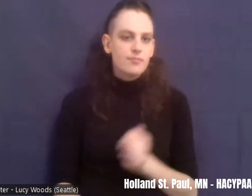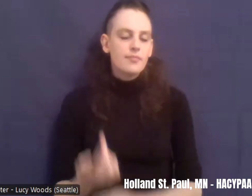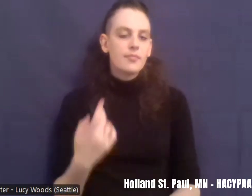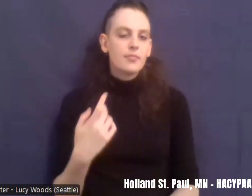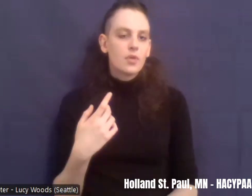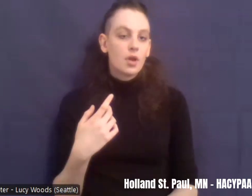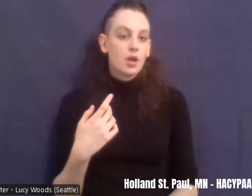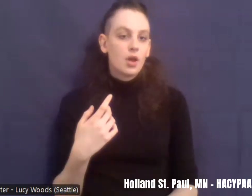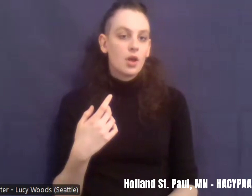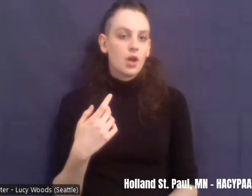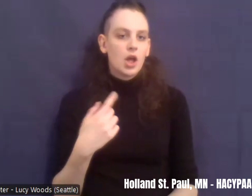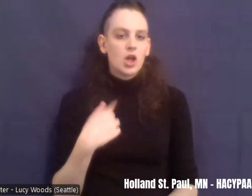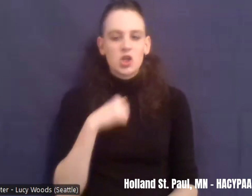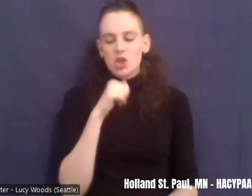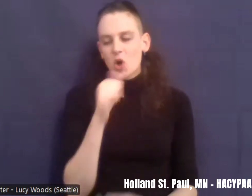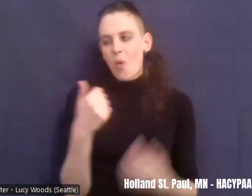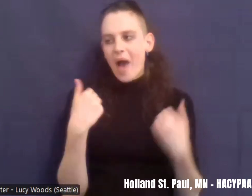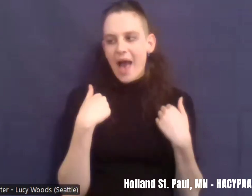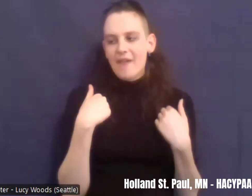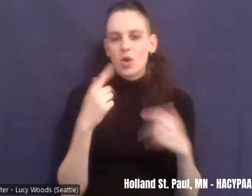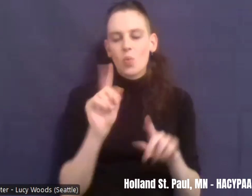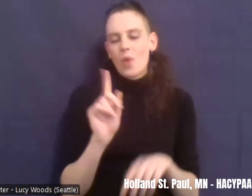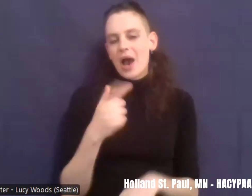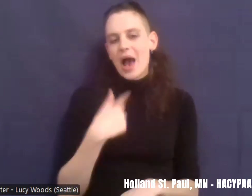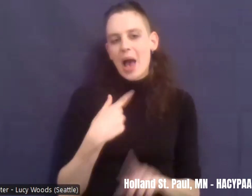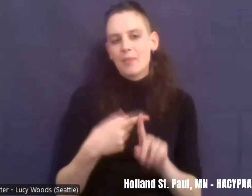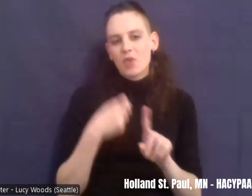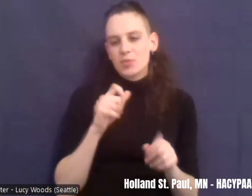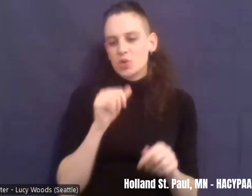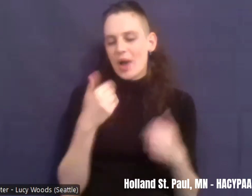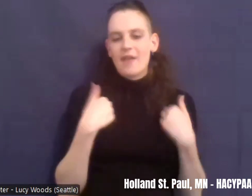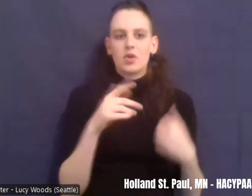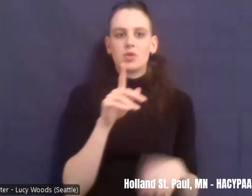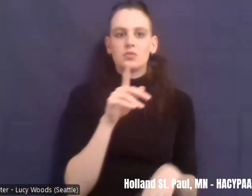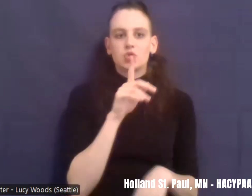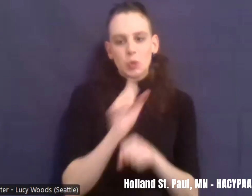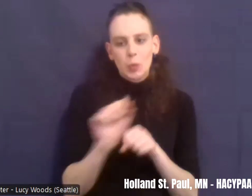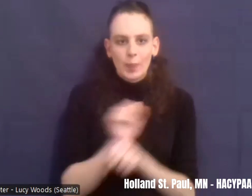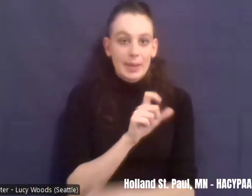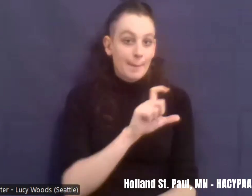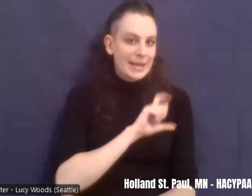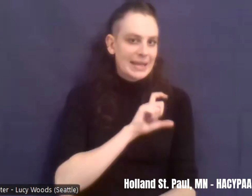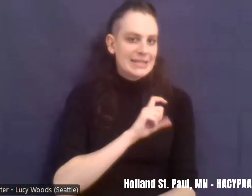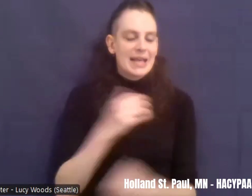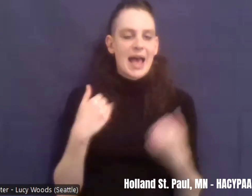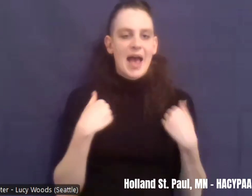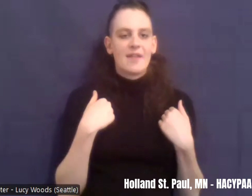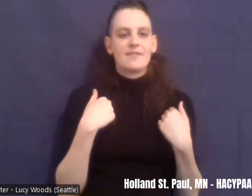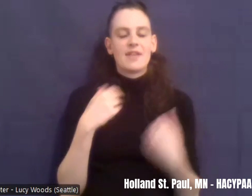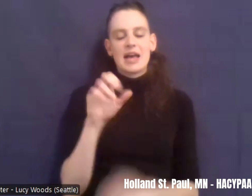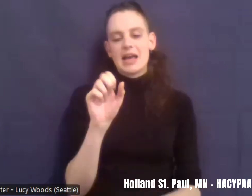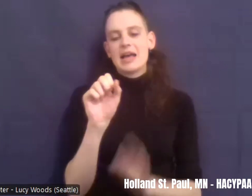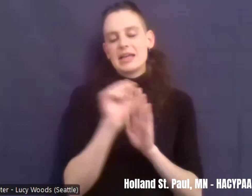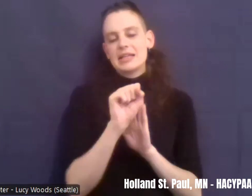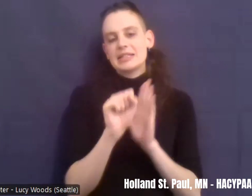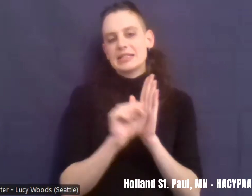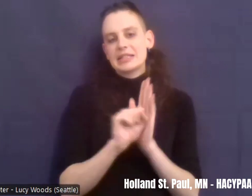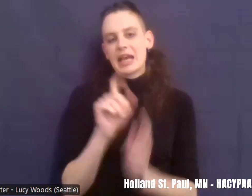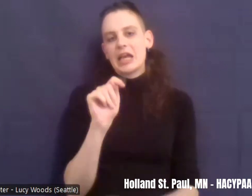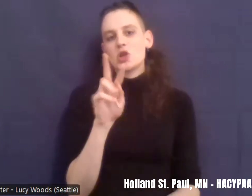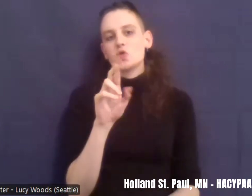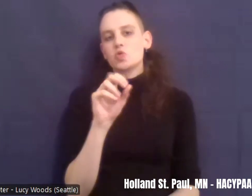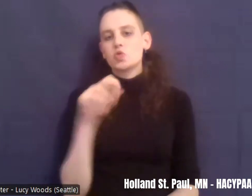like police where I'm from in Alaska. We have state troopers. If anyone's seen Alaska state troopers, they know that they're really fun to mess